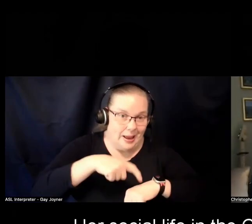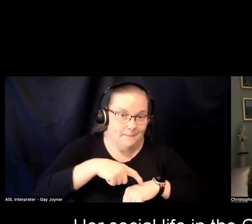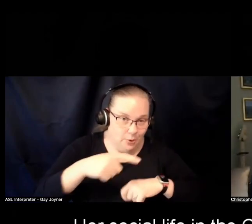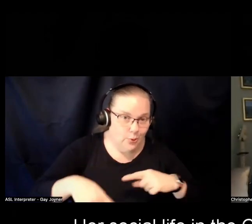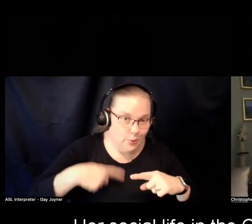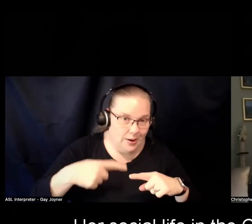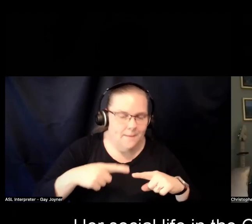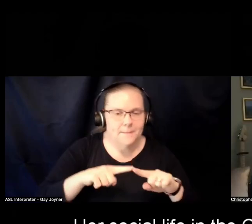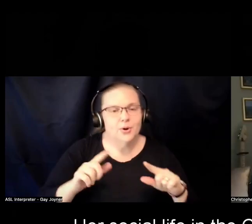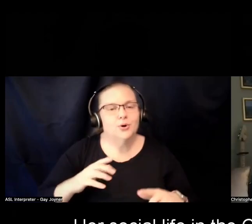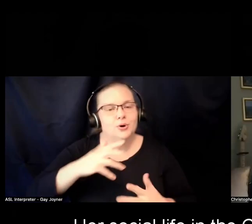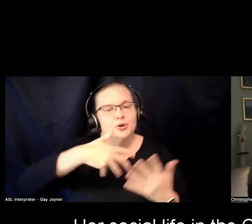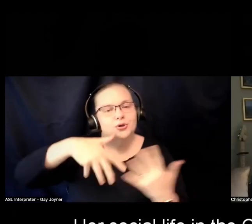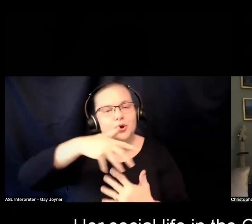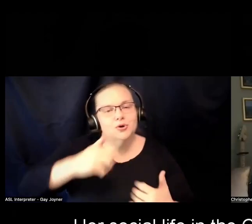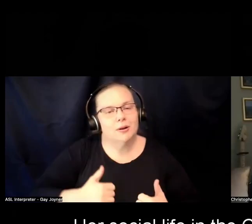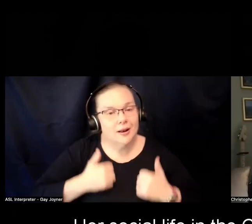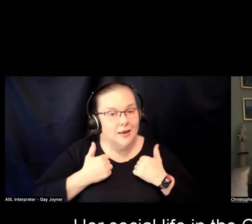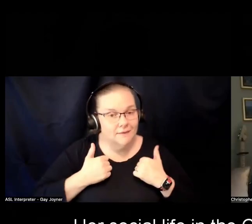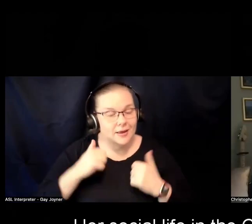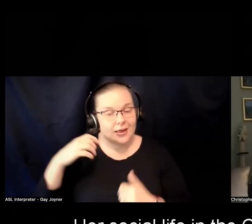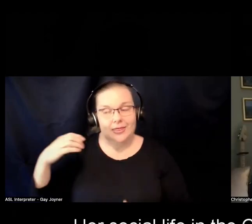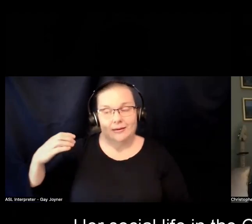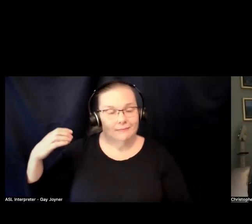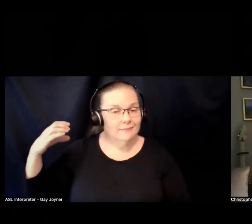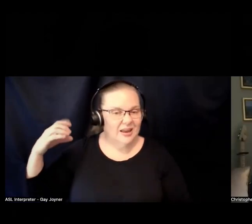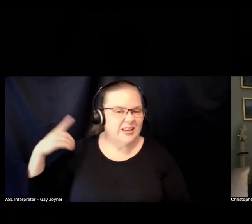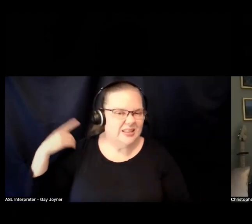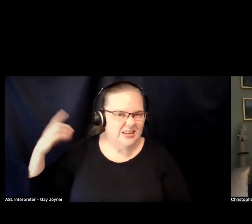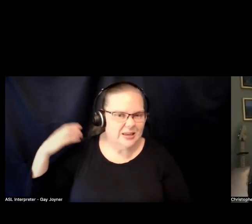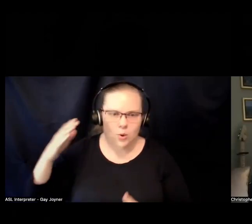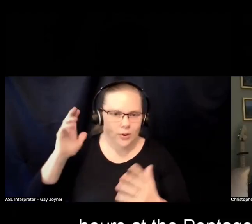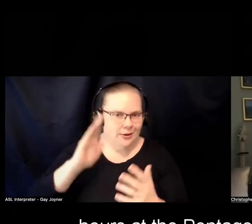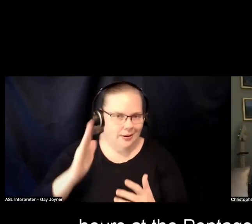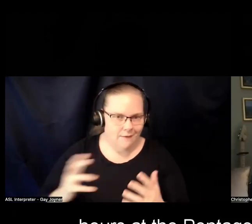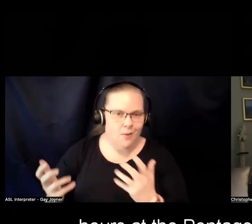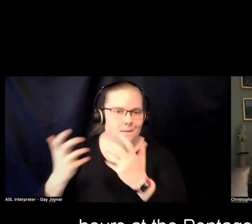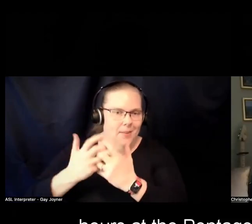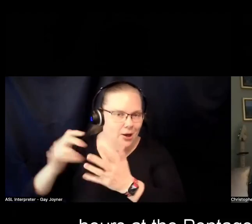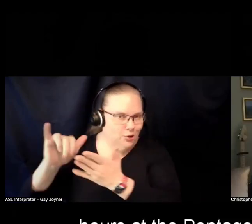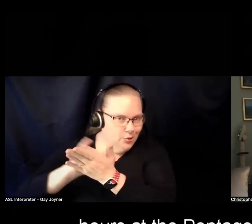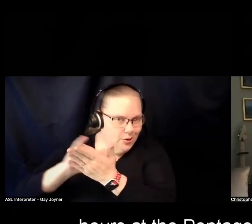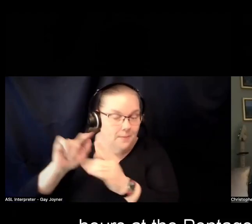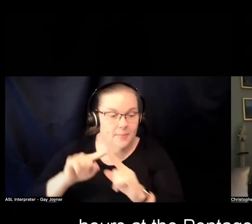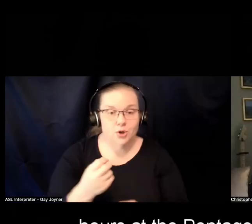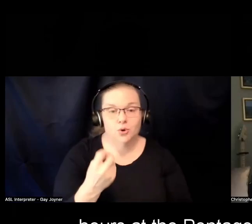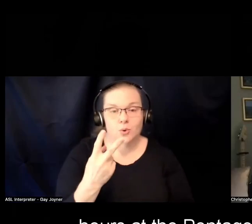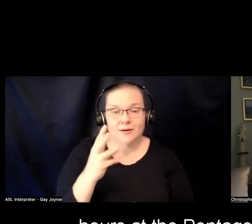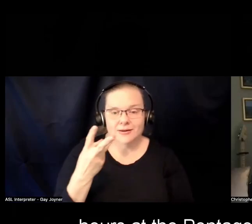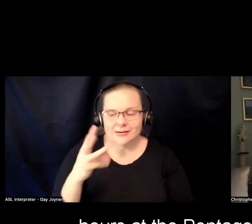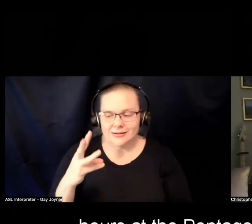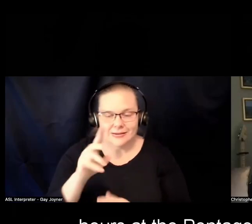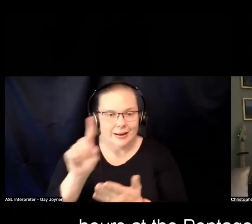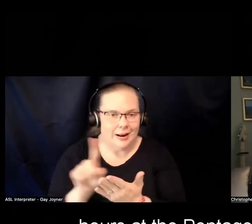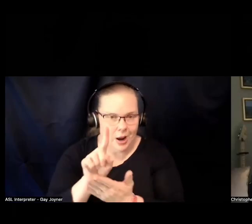Her social life in the capital had never matched that of New York City, but by working 12 to 16 hours at the Pentagon, Anna's social